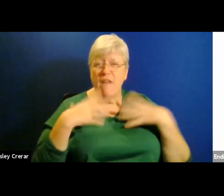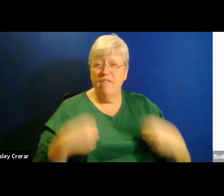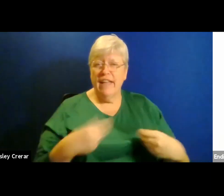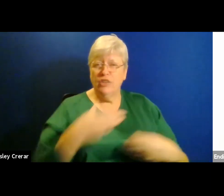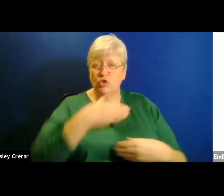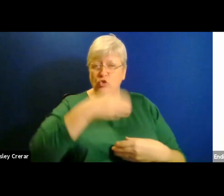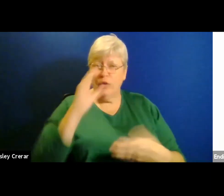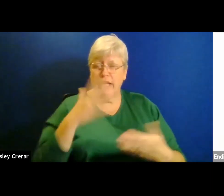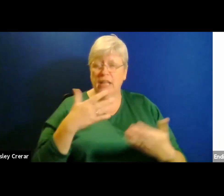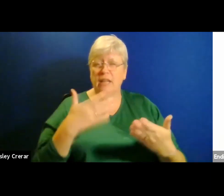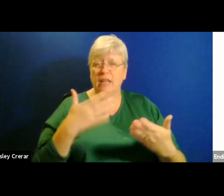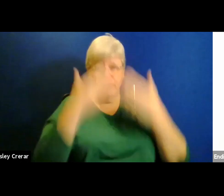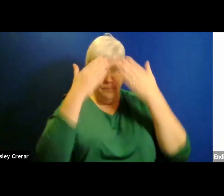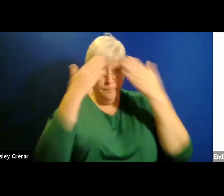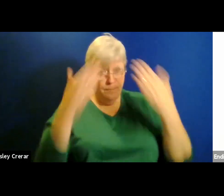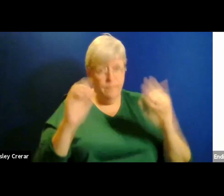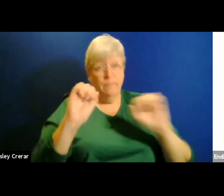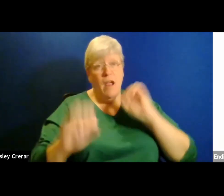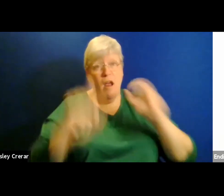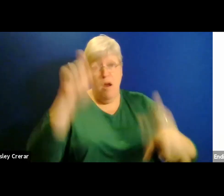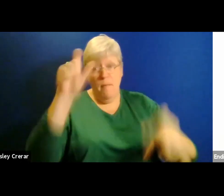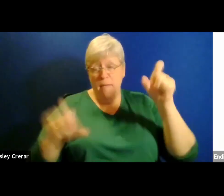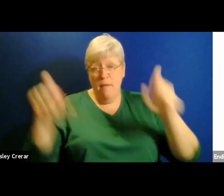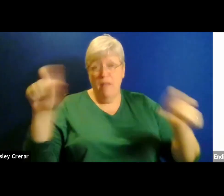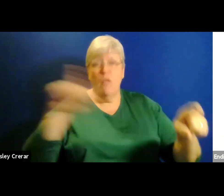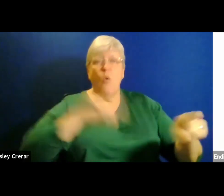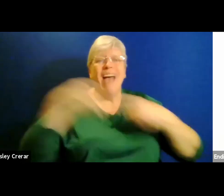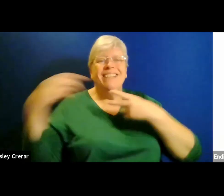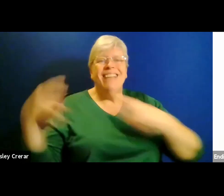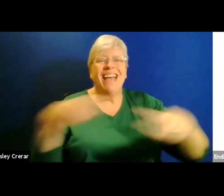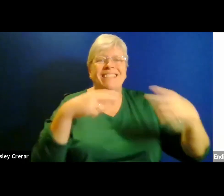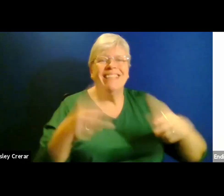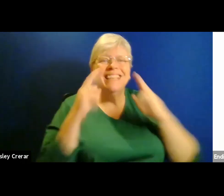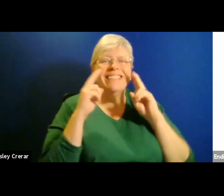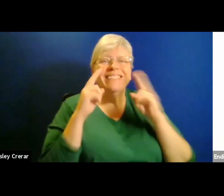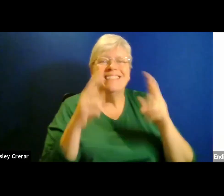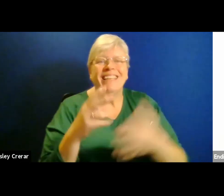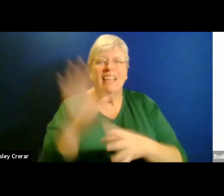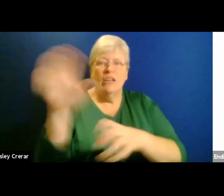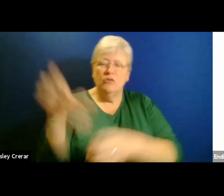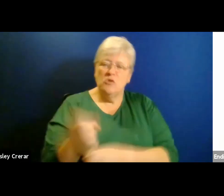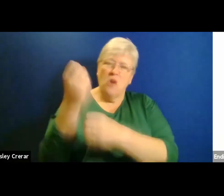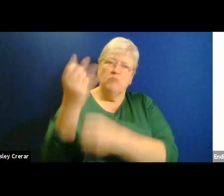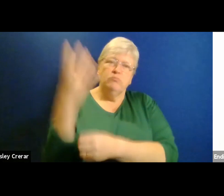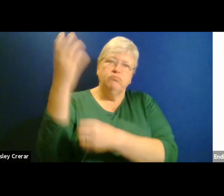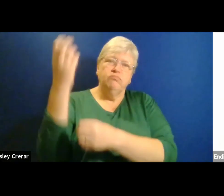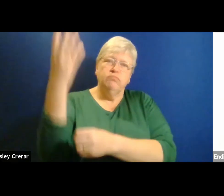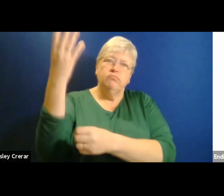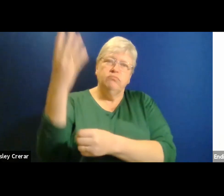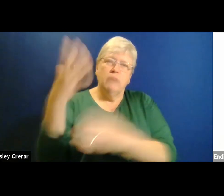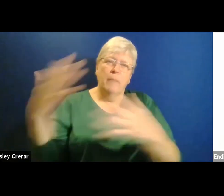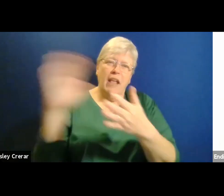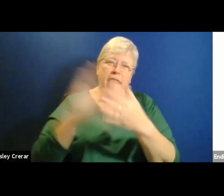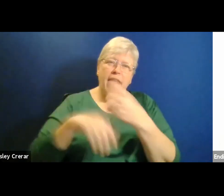She is respected by her people for her dancing and seeing. Her torch is big, bigger than the sun. She